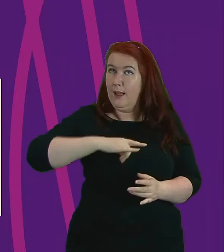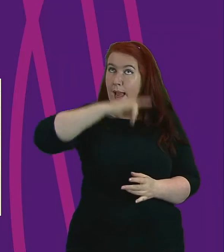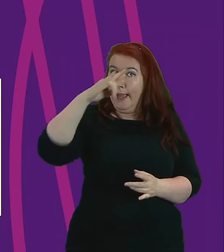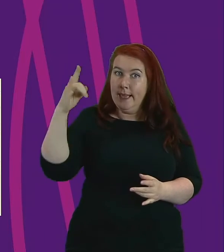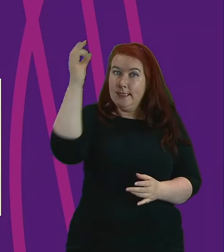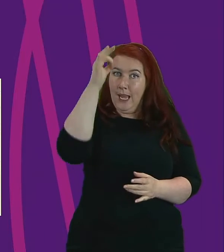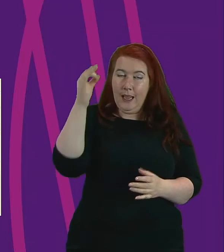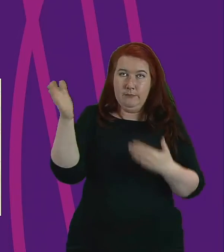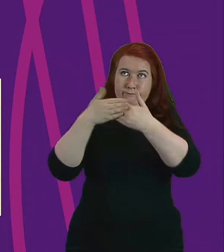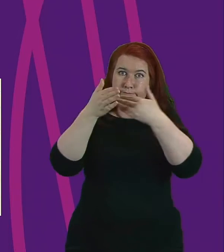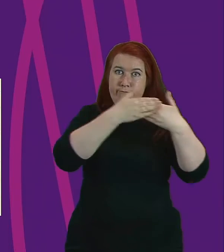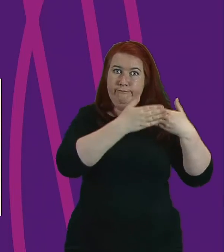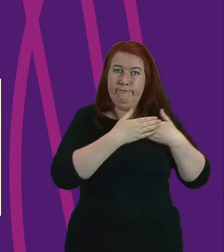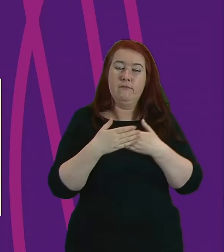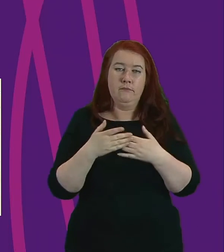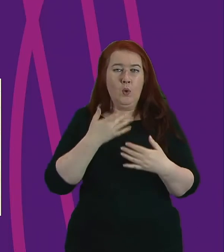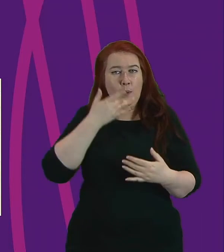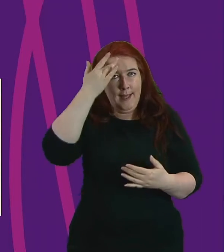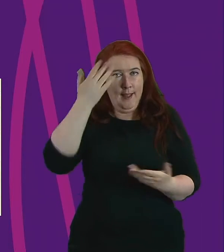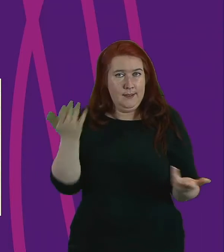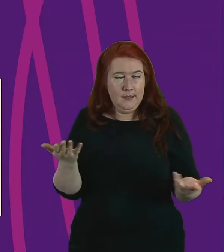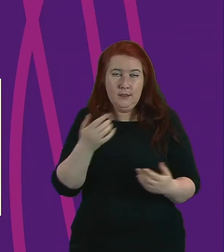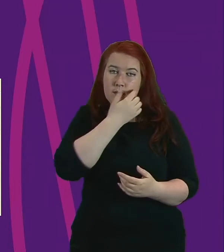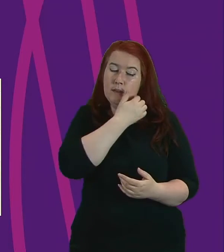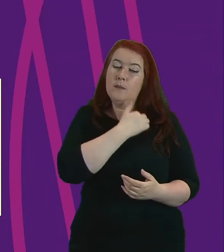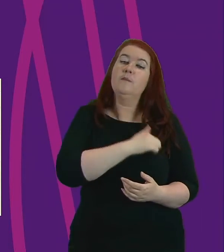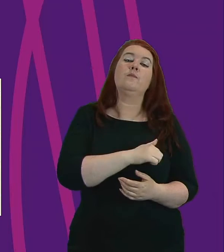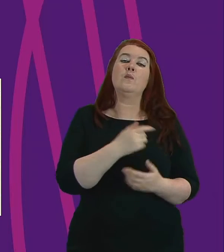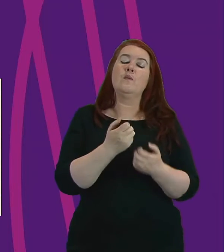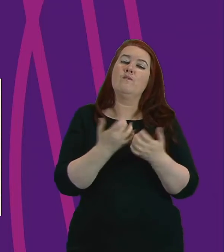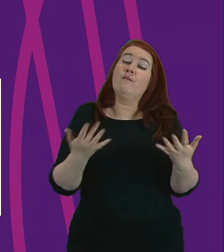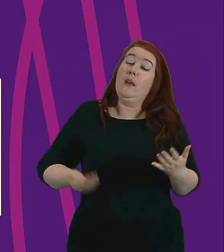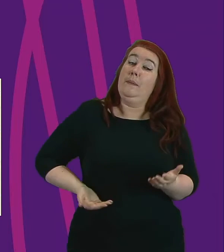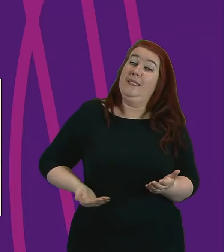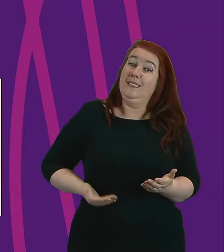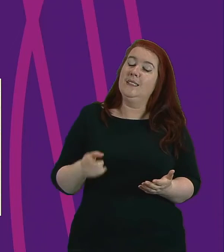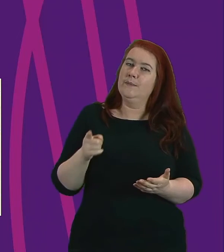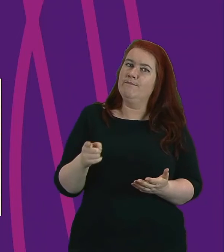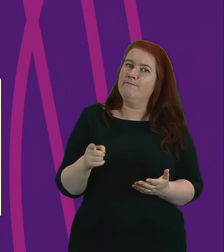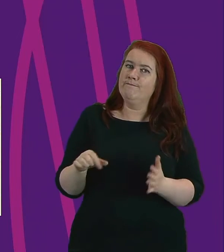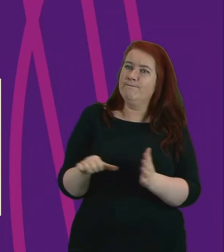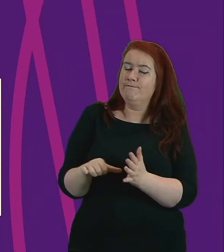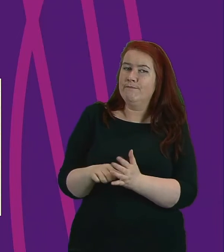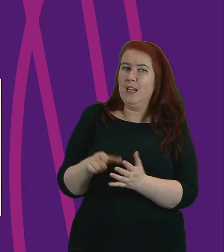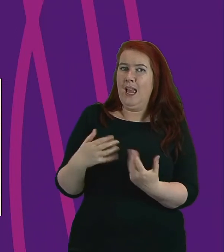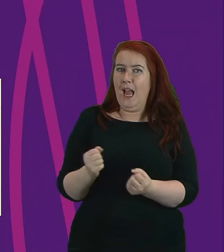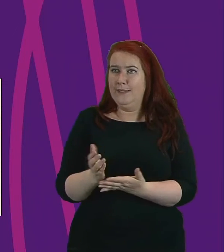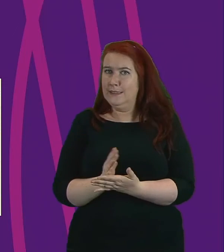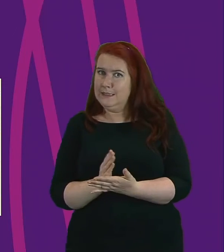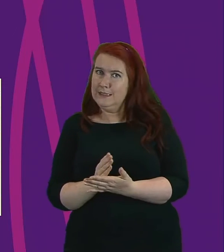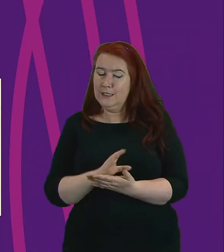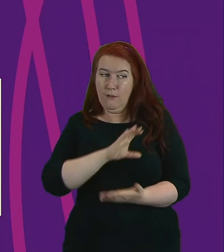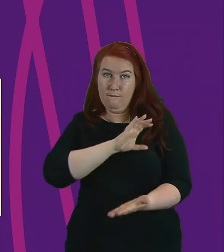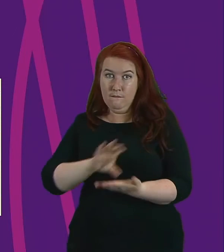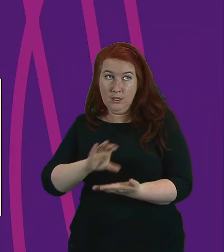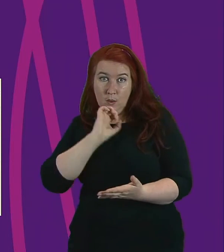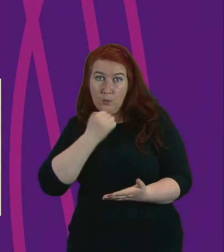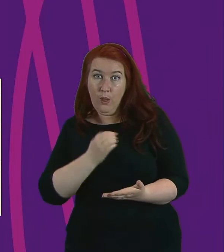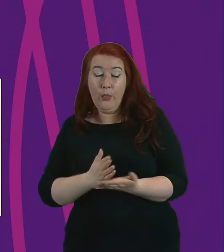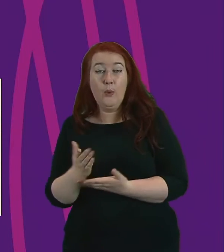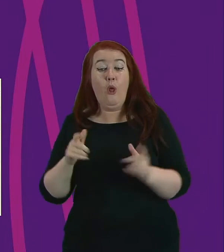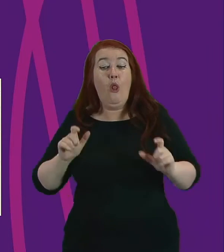Islands. Because many businesses suffered in terms of uncertainty about grants during lockdown, but the